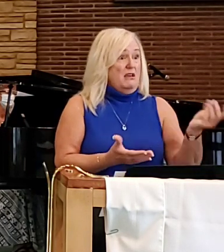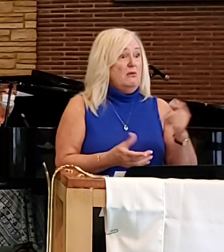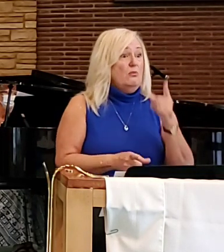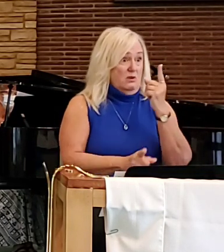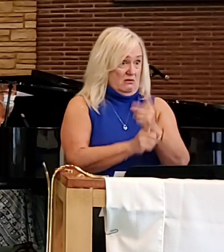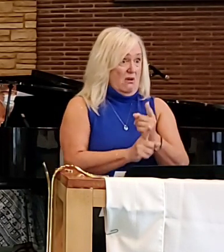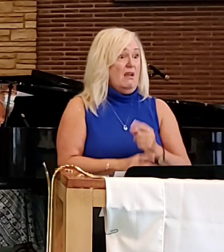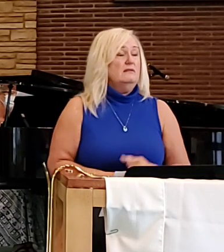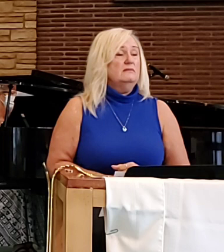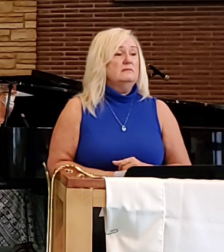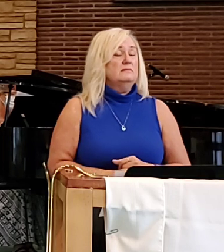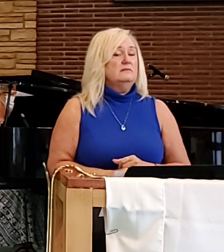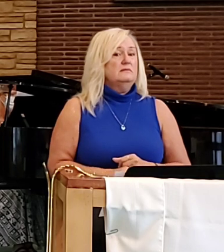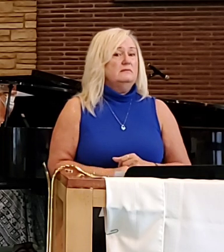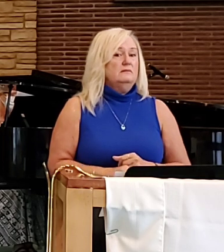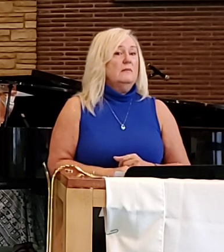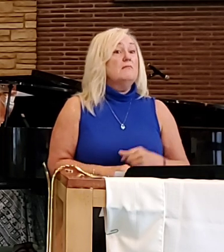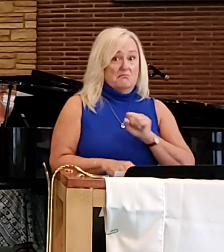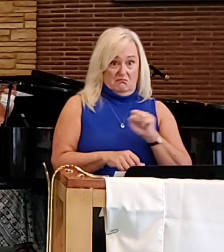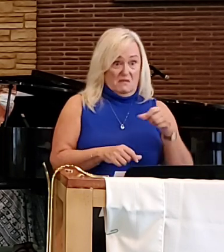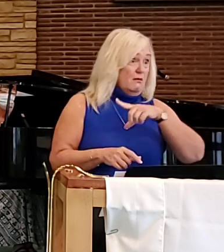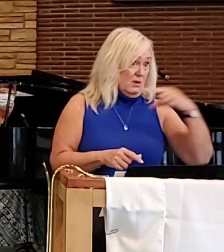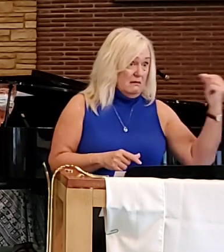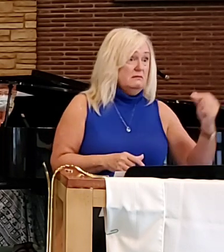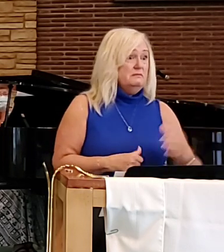right.' So they went.